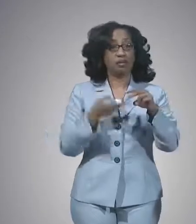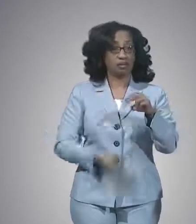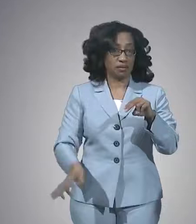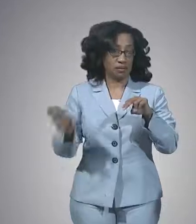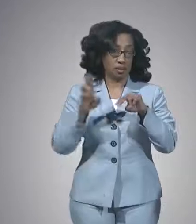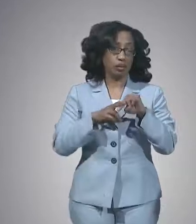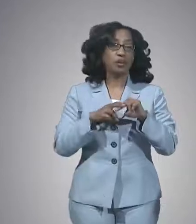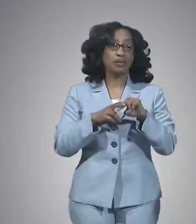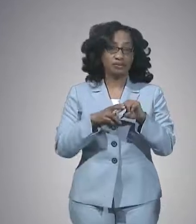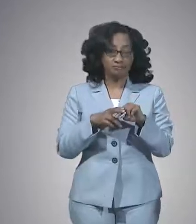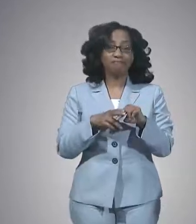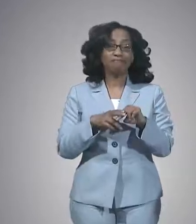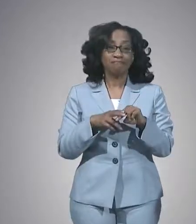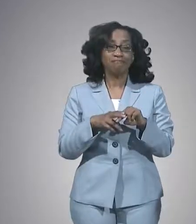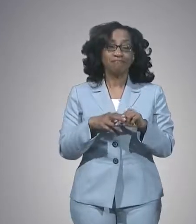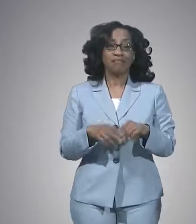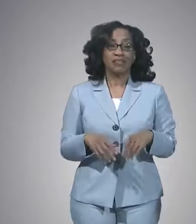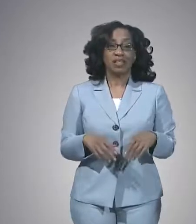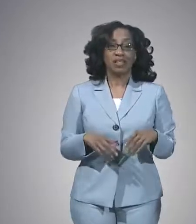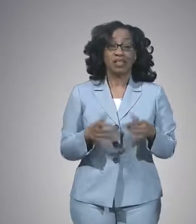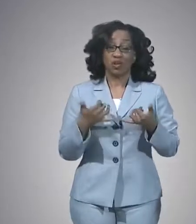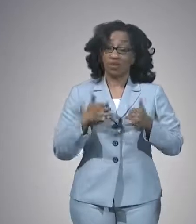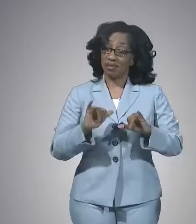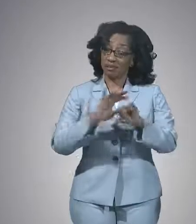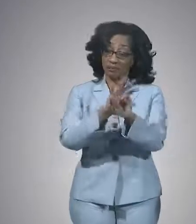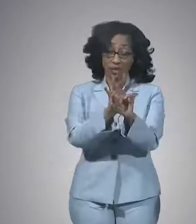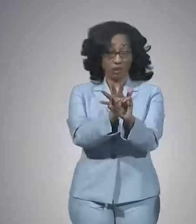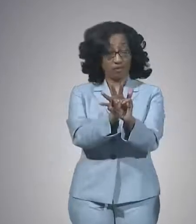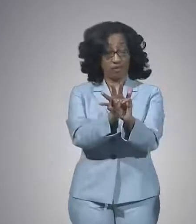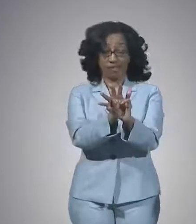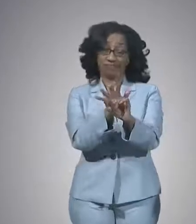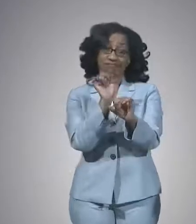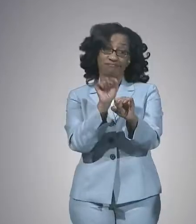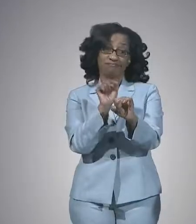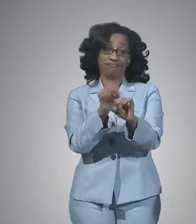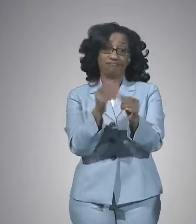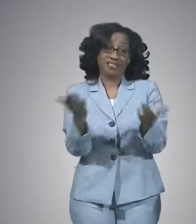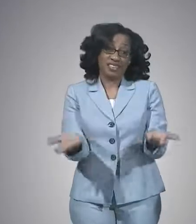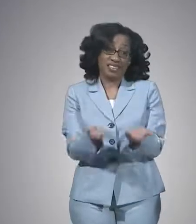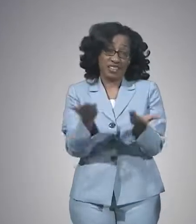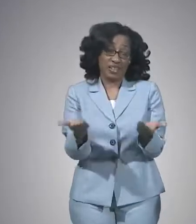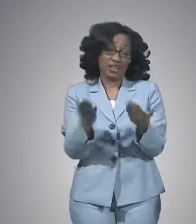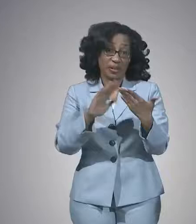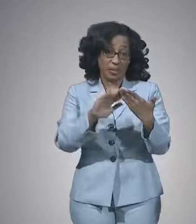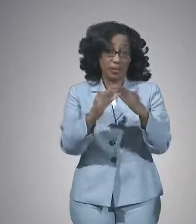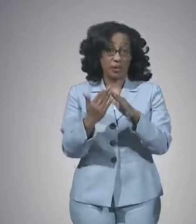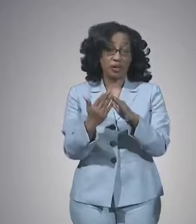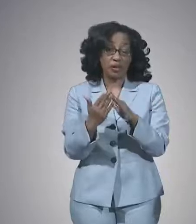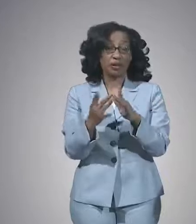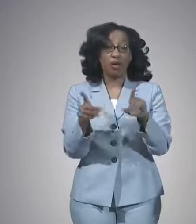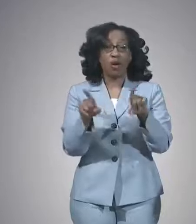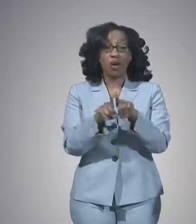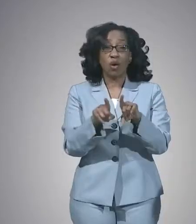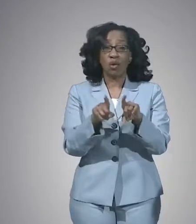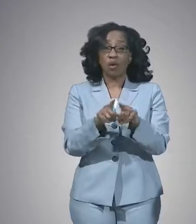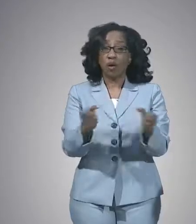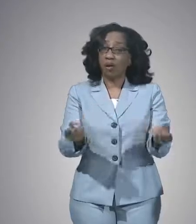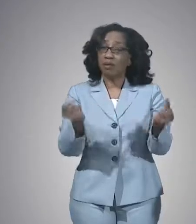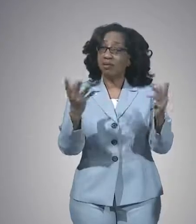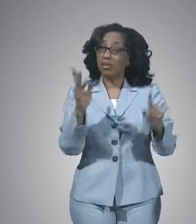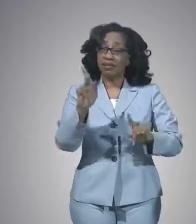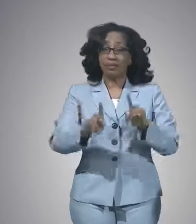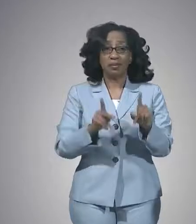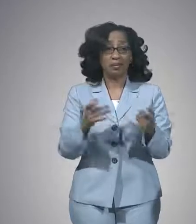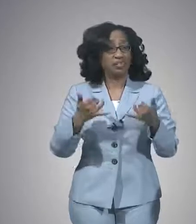We still have COVID-19 in our community, and we still have a good proportion of our